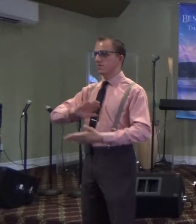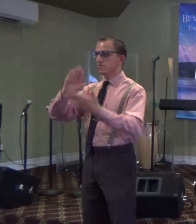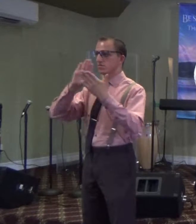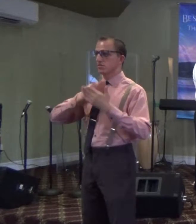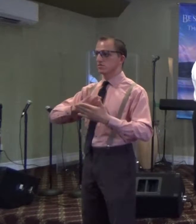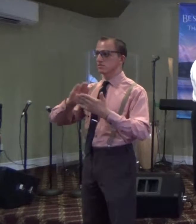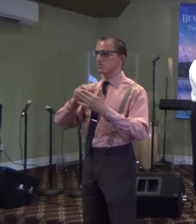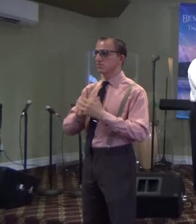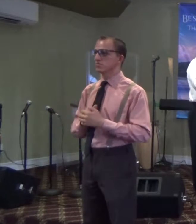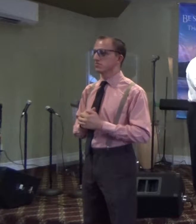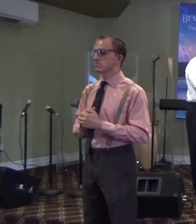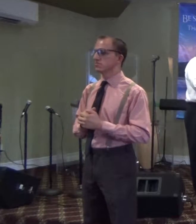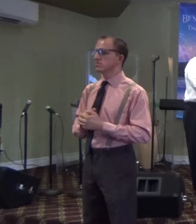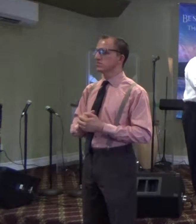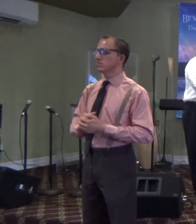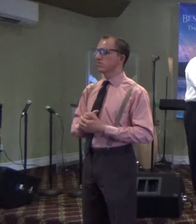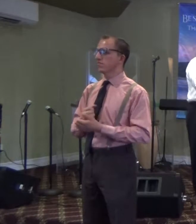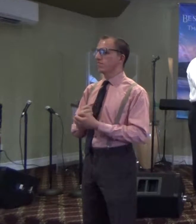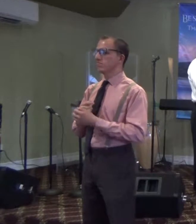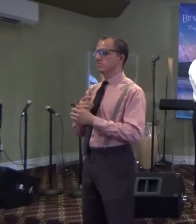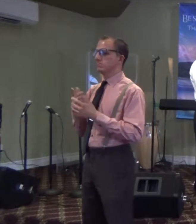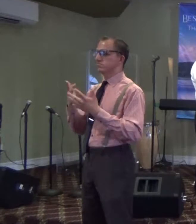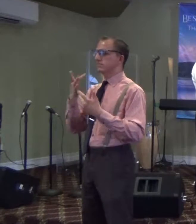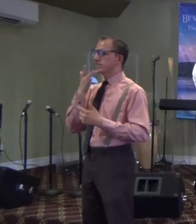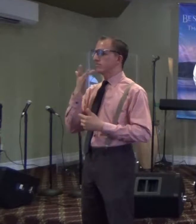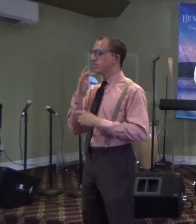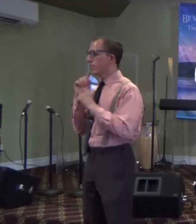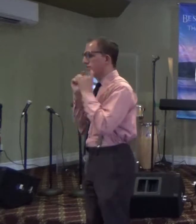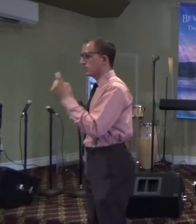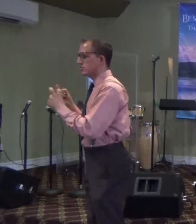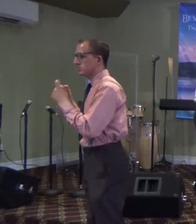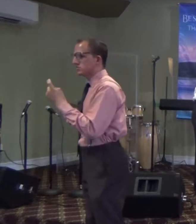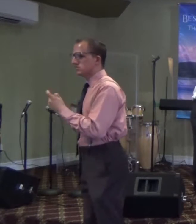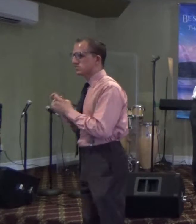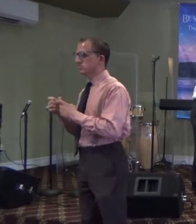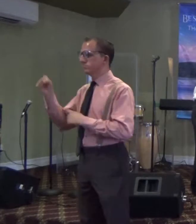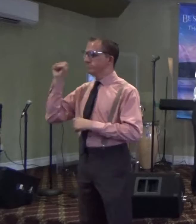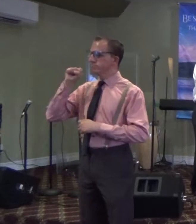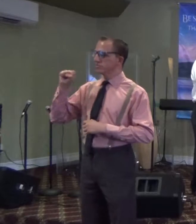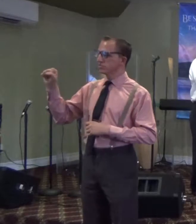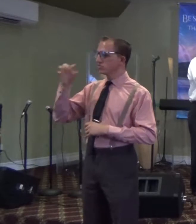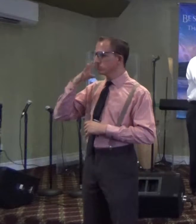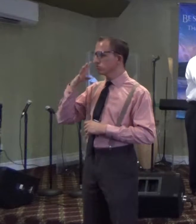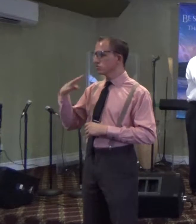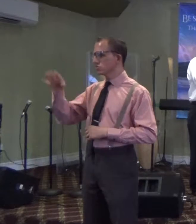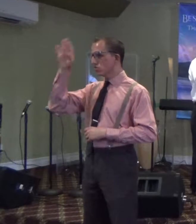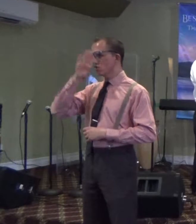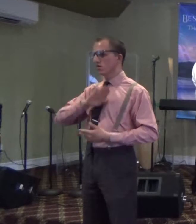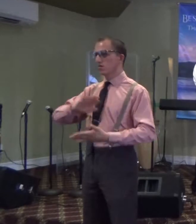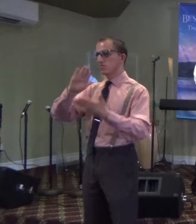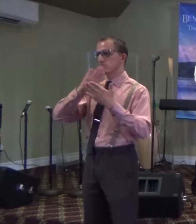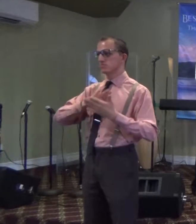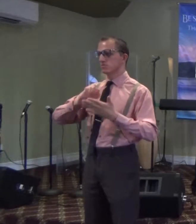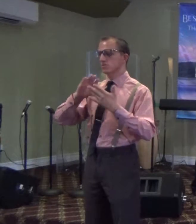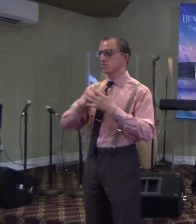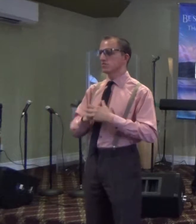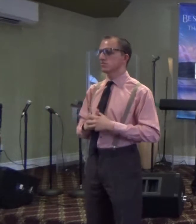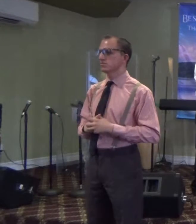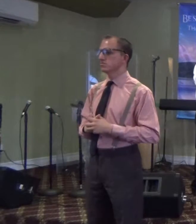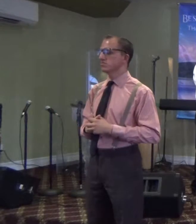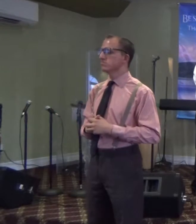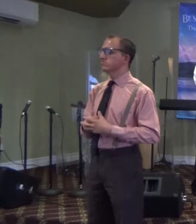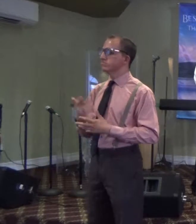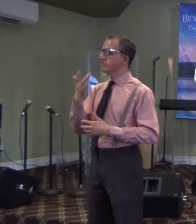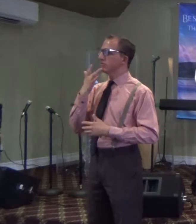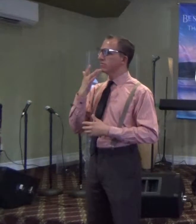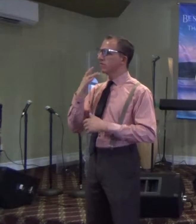glory of God incorruptible from the a la incorruptible semejanza de to the things that were created animales.